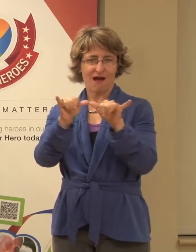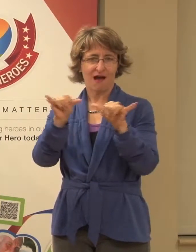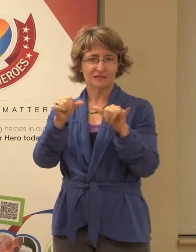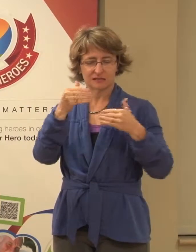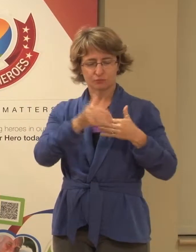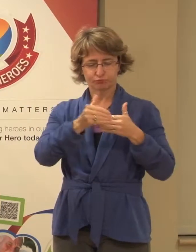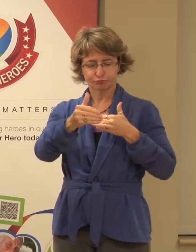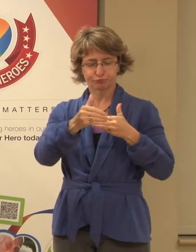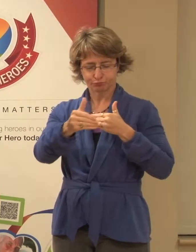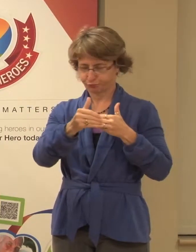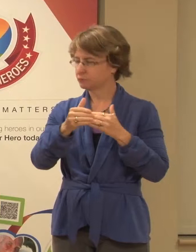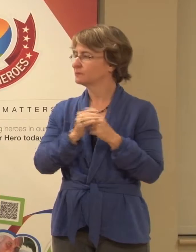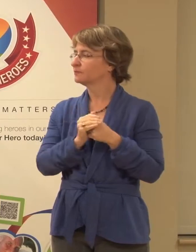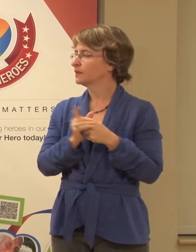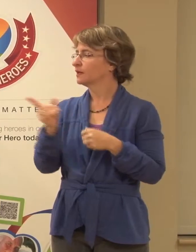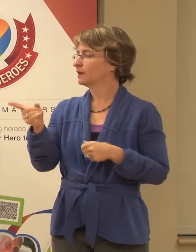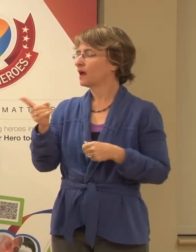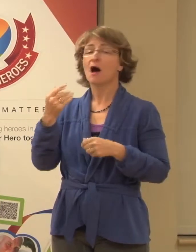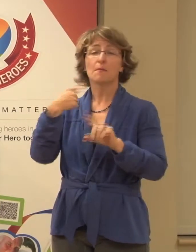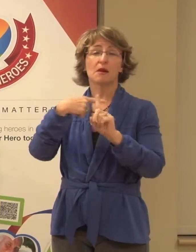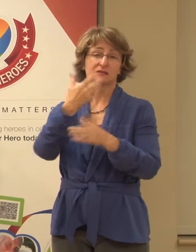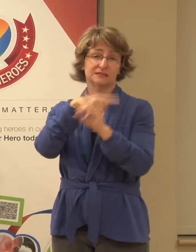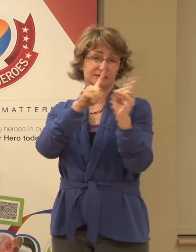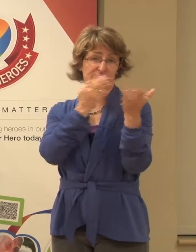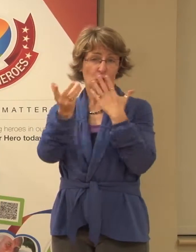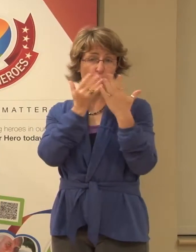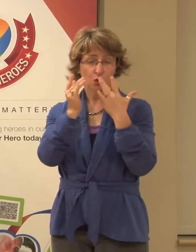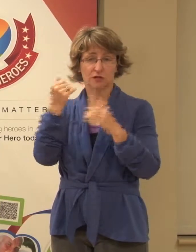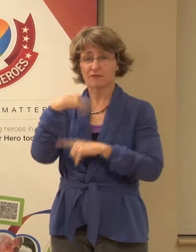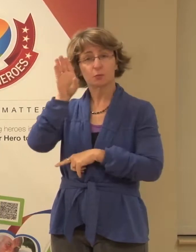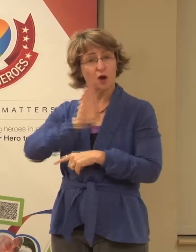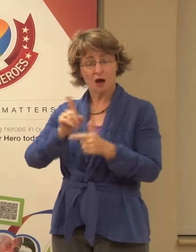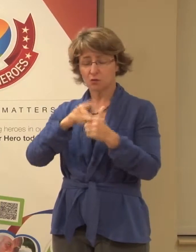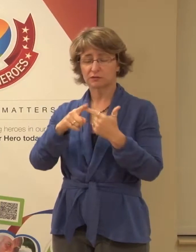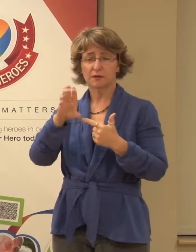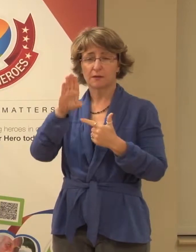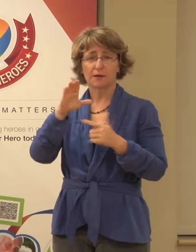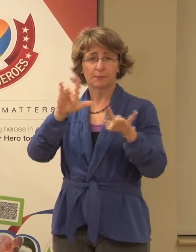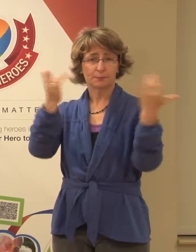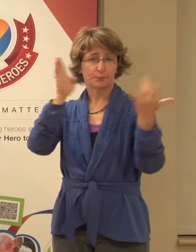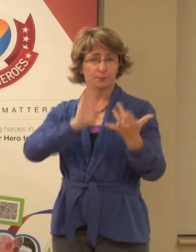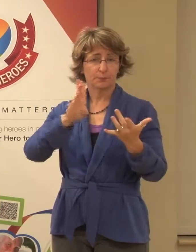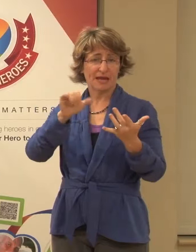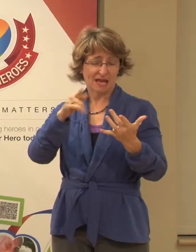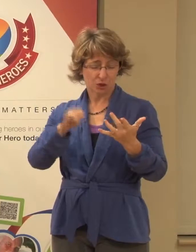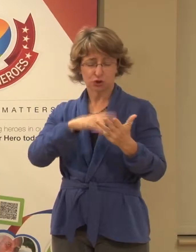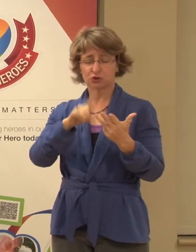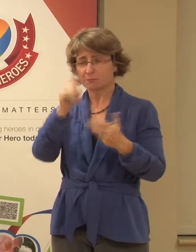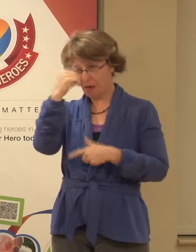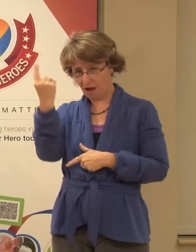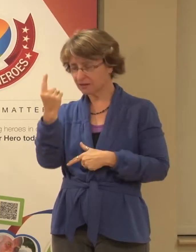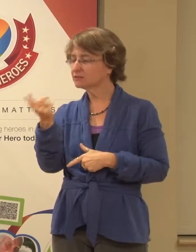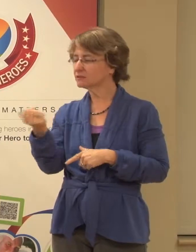and they do come in different colors as well. We've got brown, we've got beige, we've got black. So the